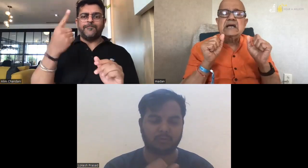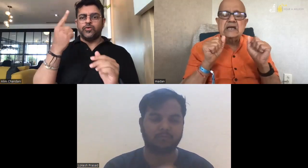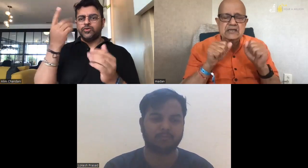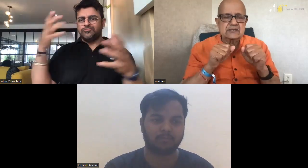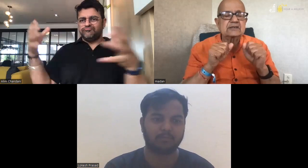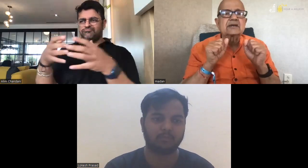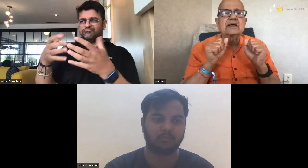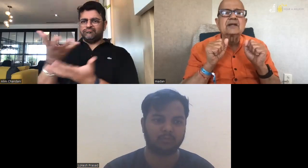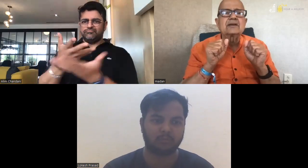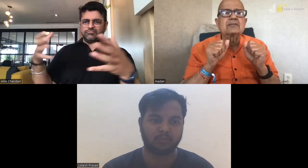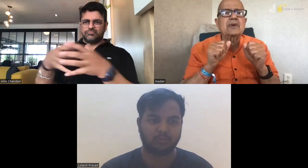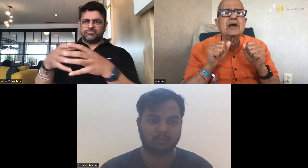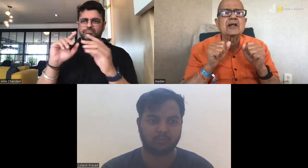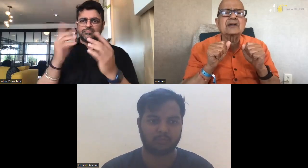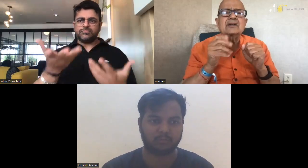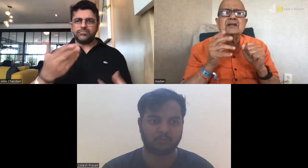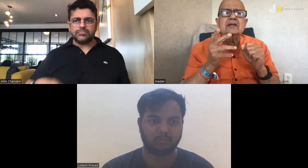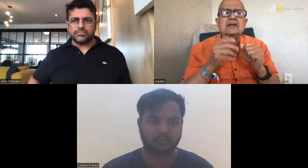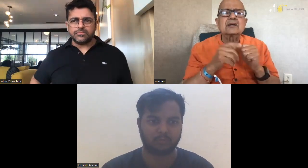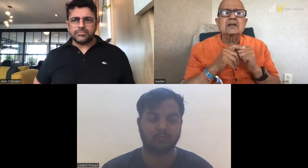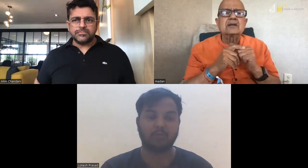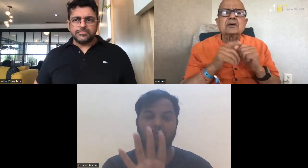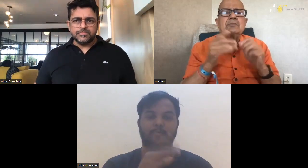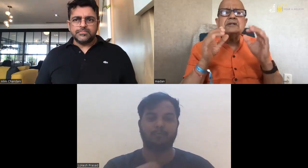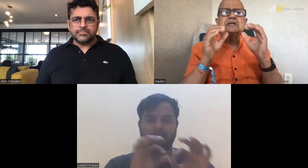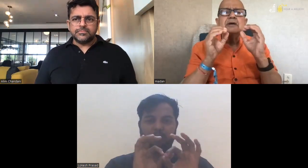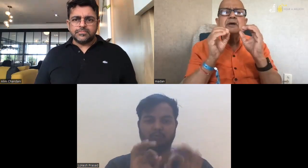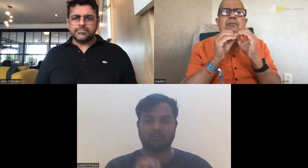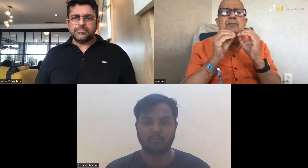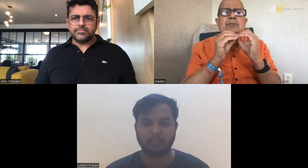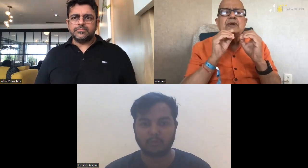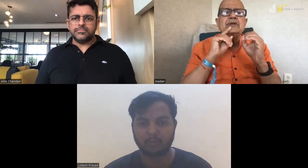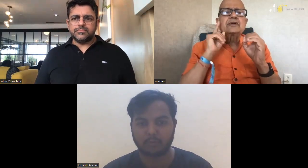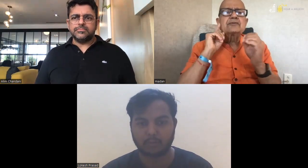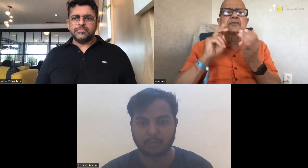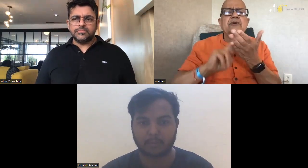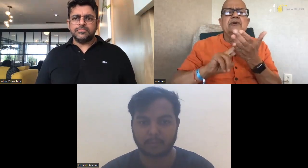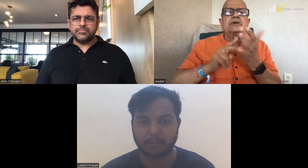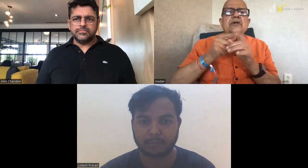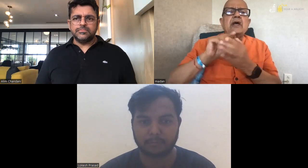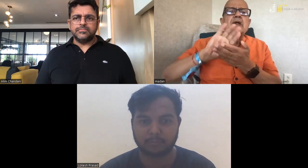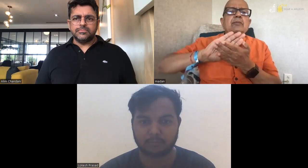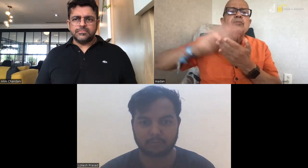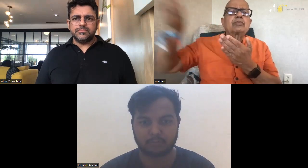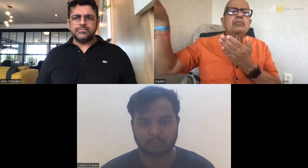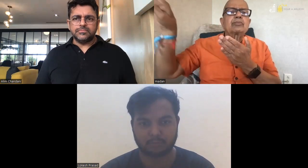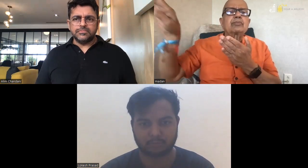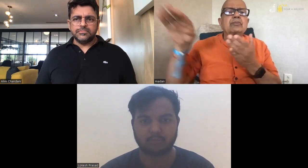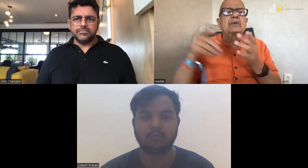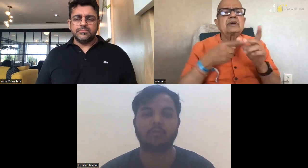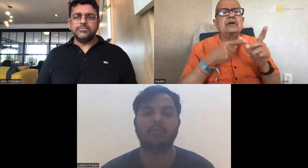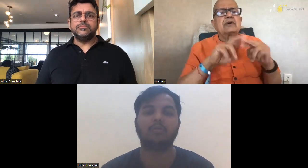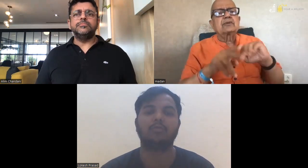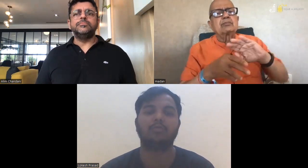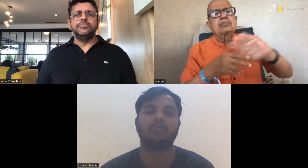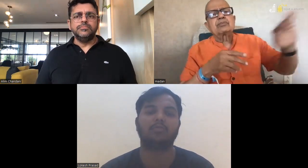Yeah. You've just said in the end 5 times. How about just you ask, Dr. Alim? Okay, go ahead,